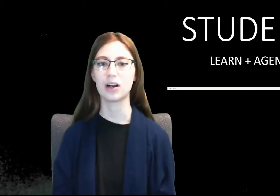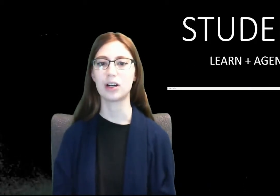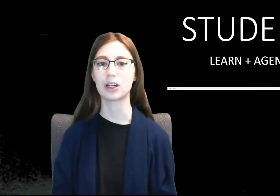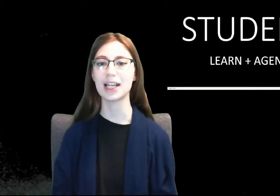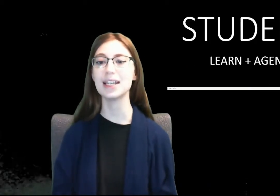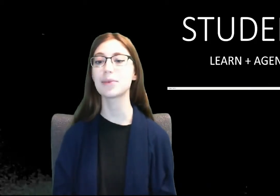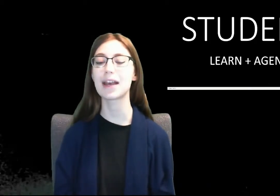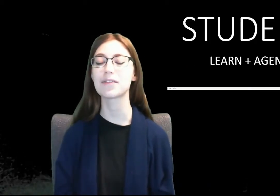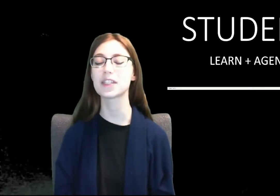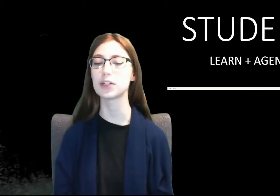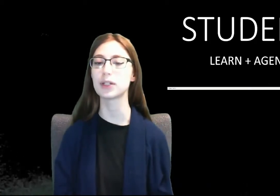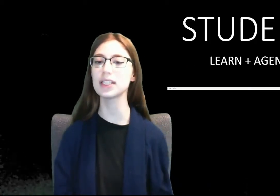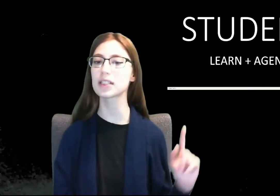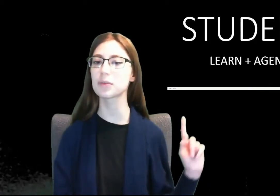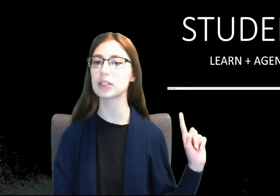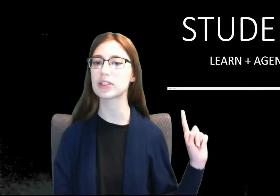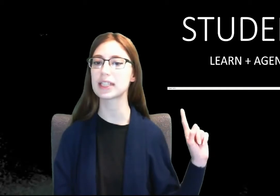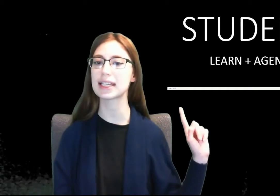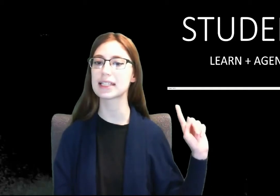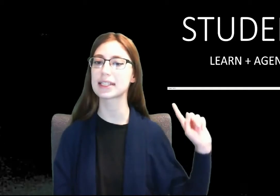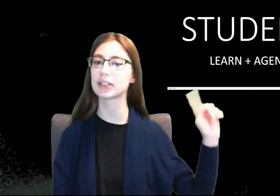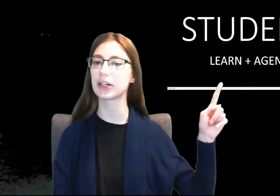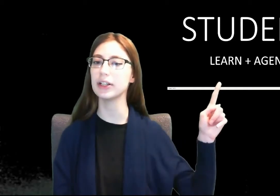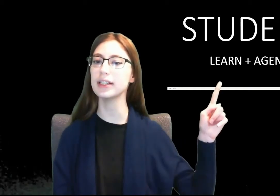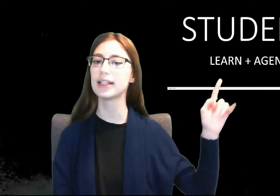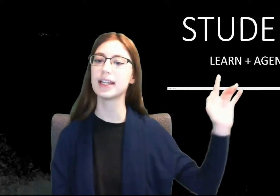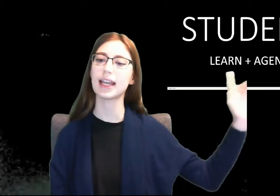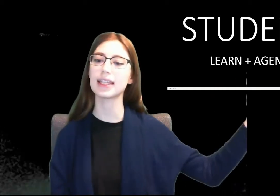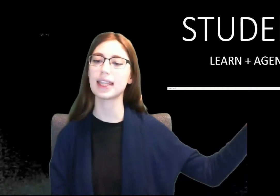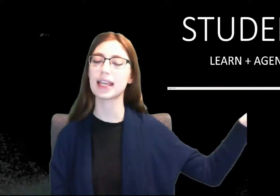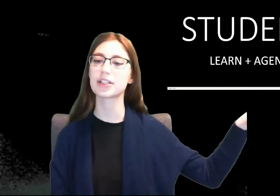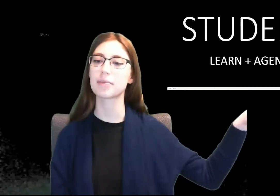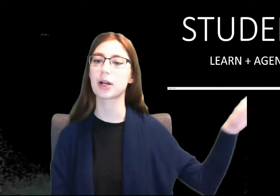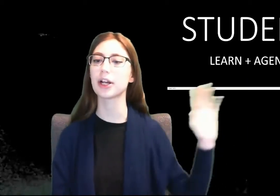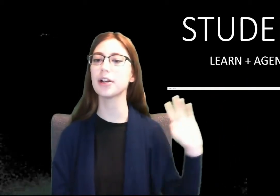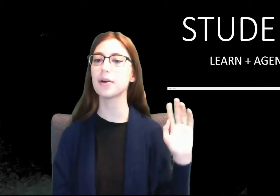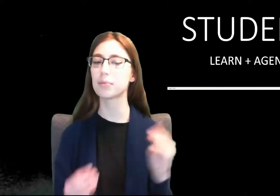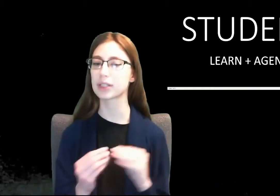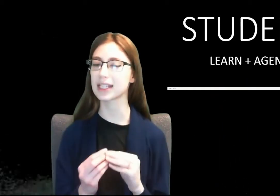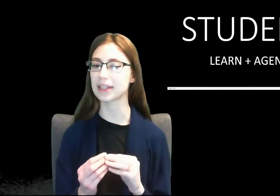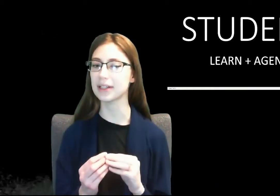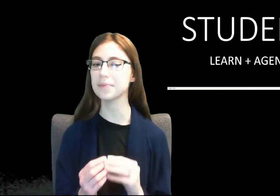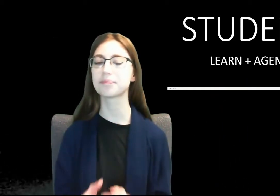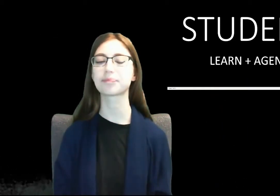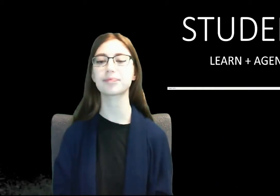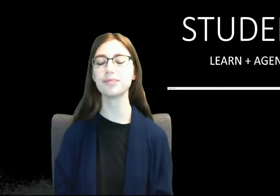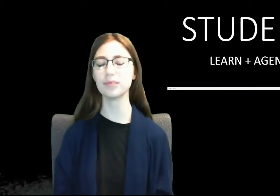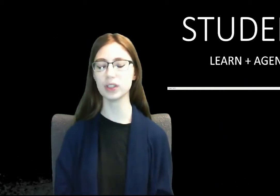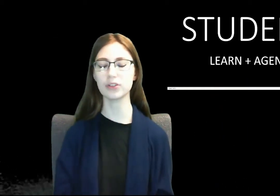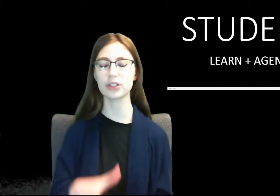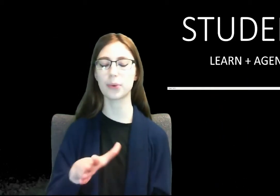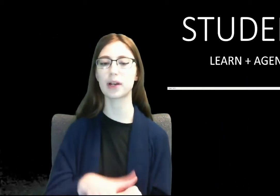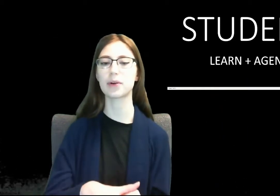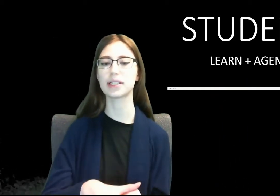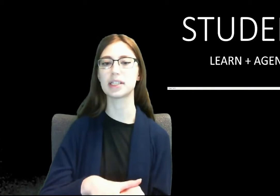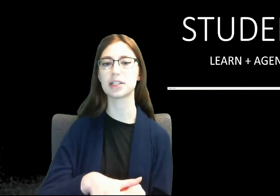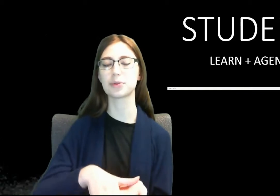All right, here we have student, which you see is learn, and the agent marker put together. So we're going to do